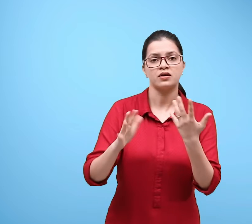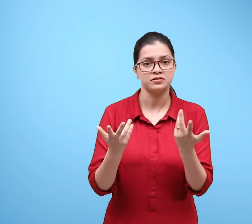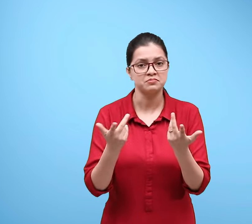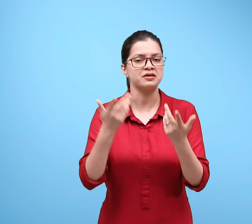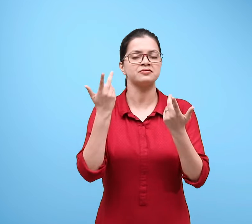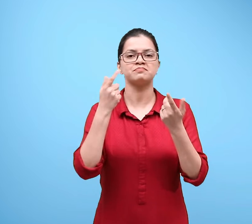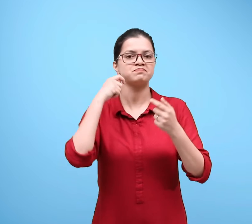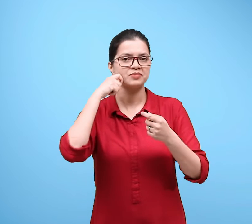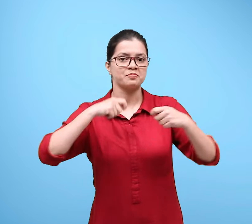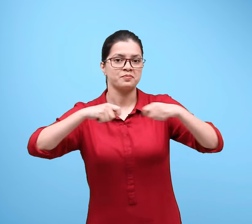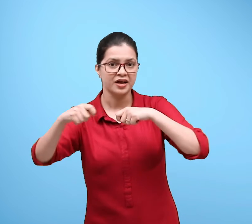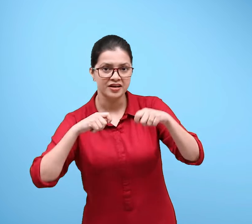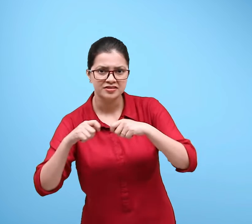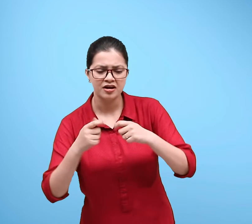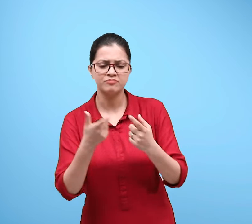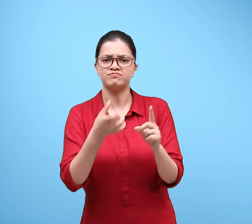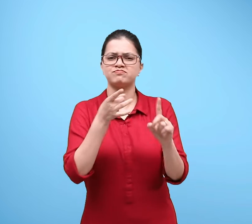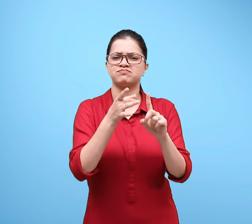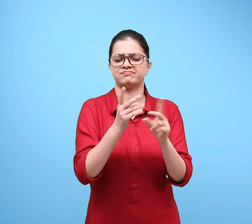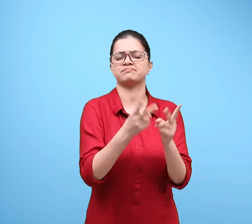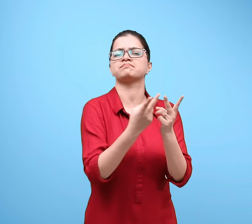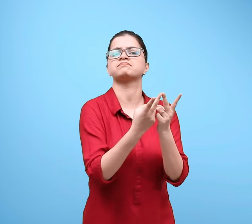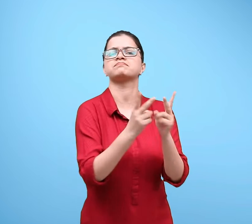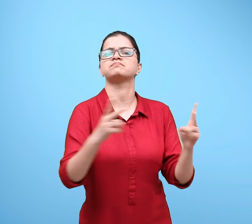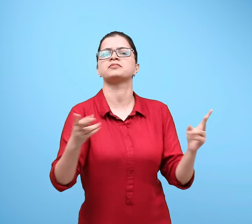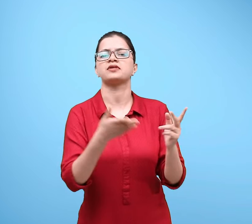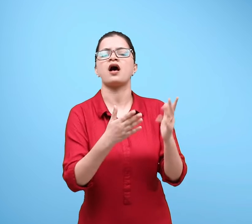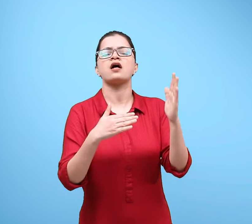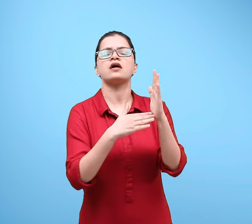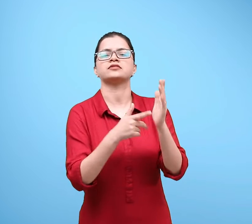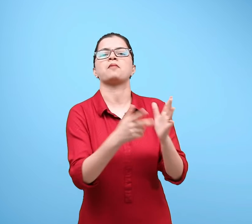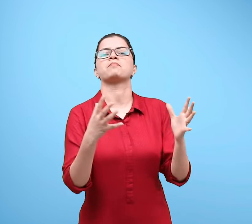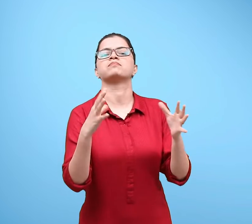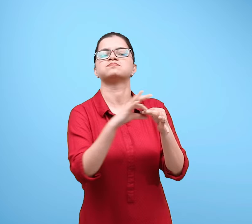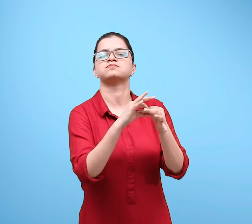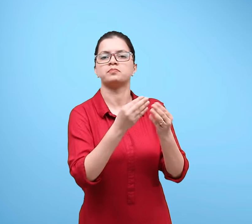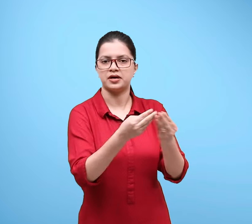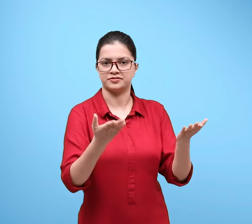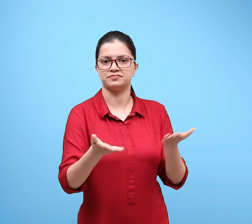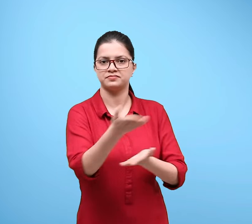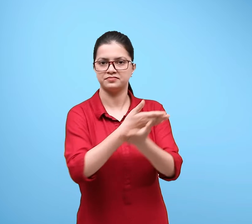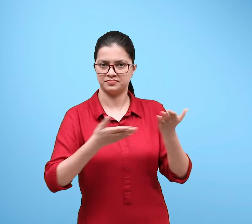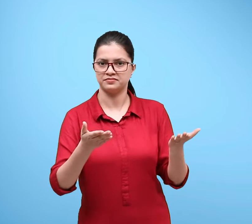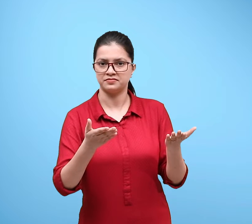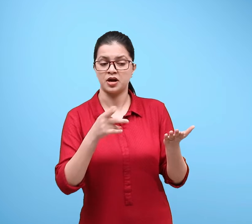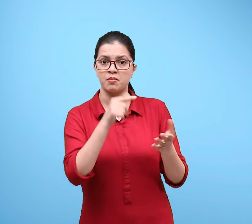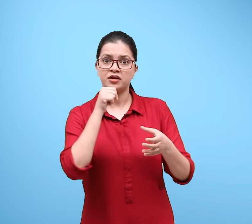plastics, metal or other such material that will hold water.